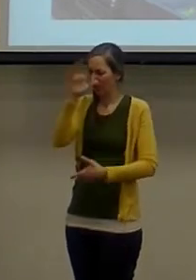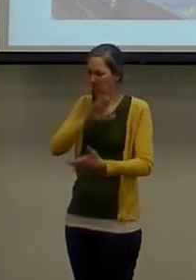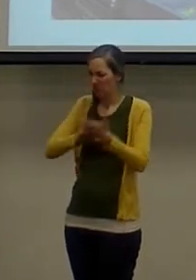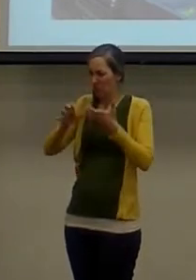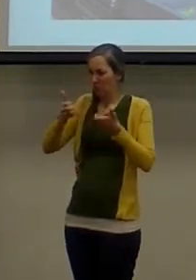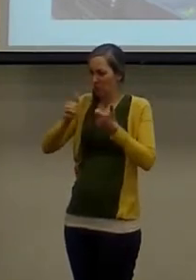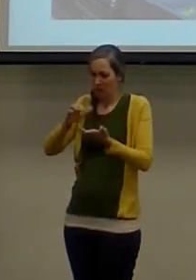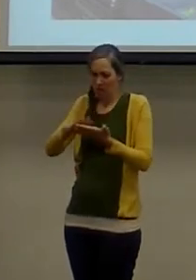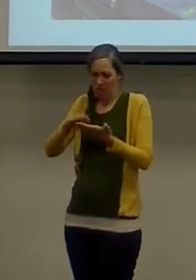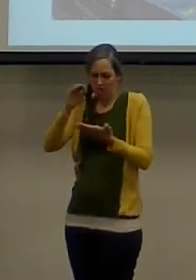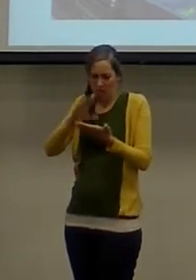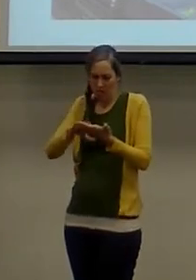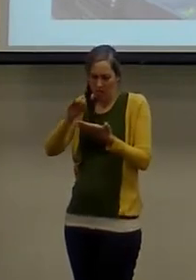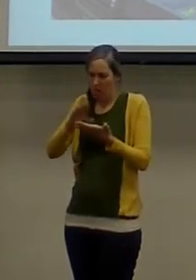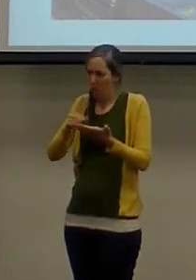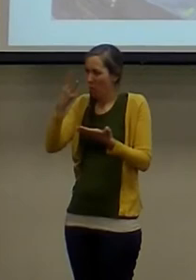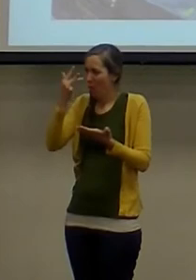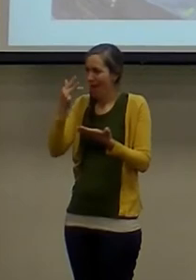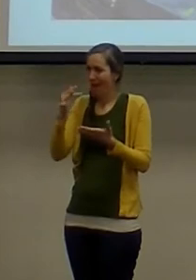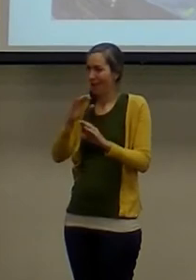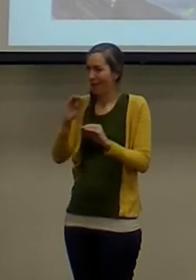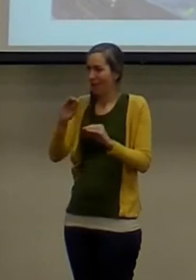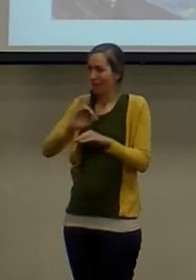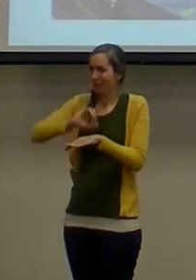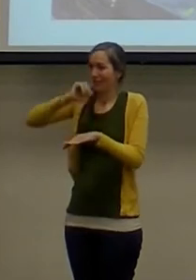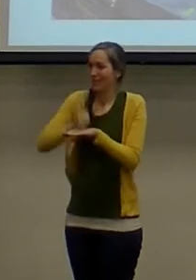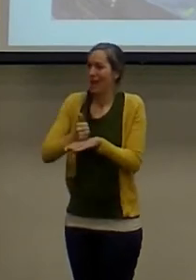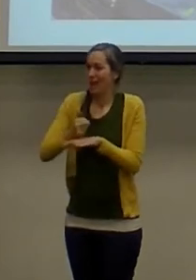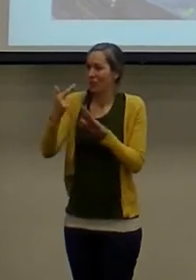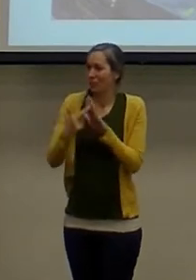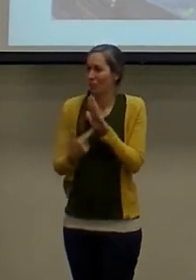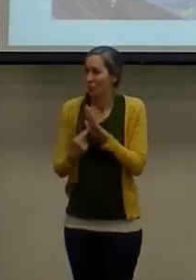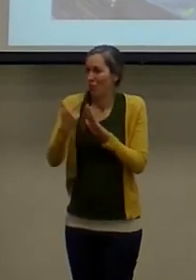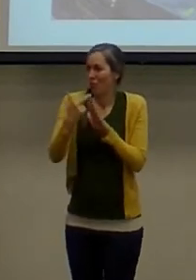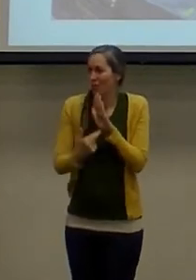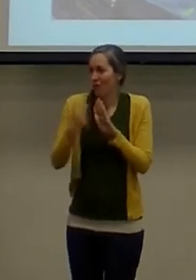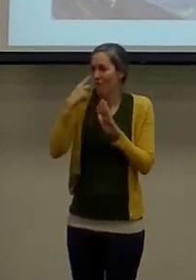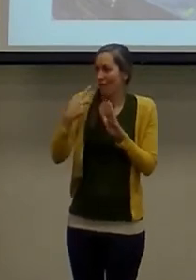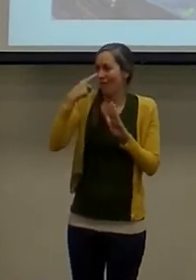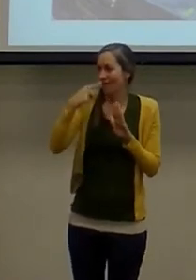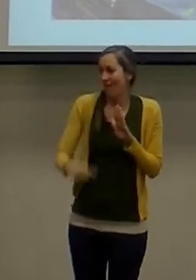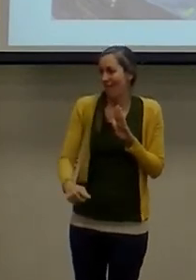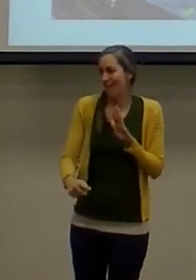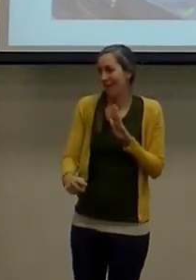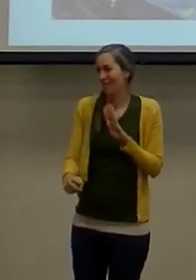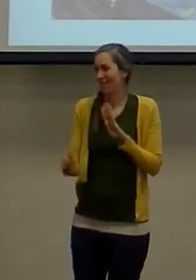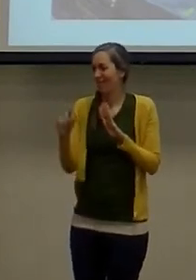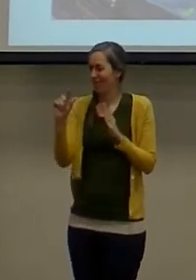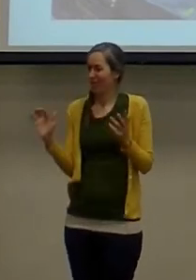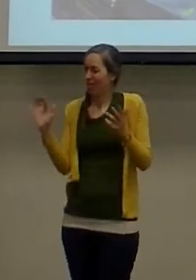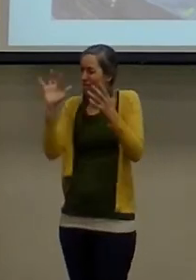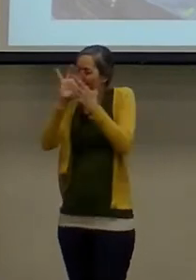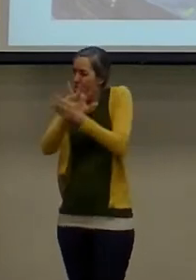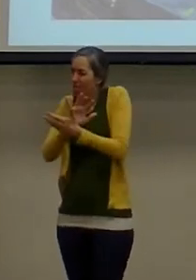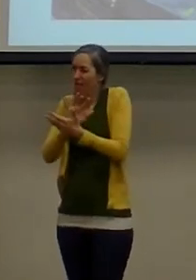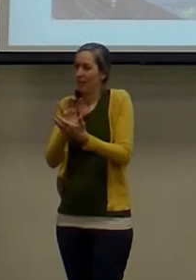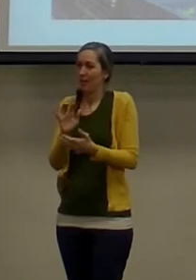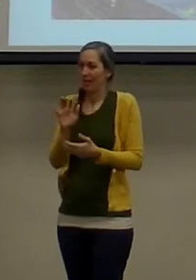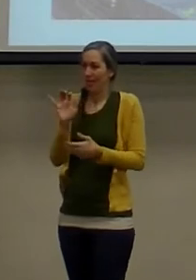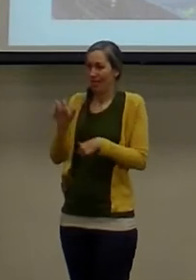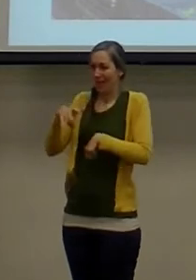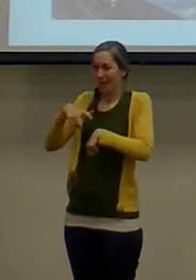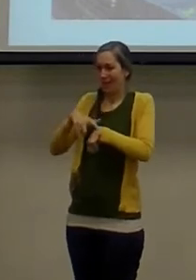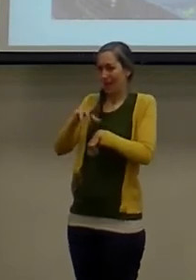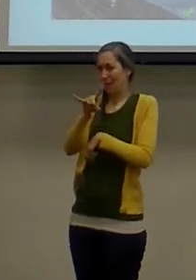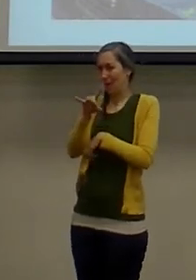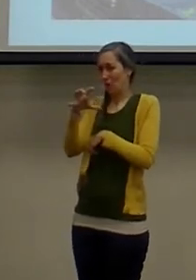not really a set rule for Thai language. But anyway, during that time, 800